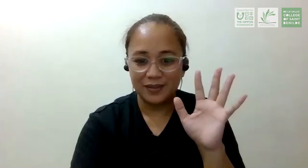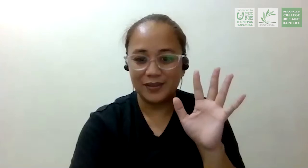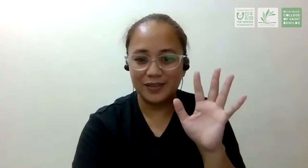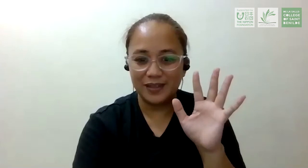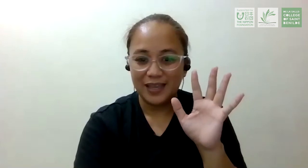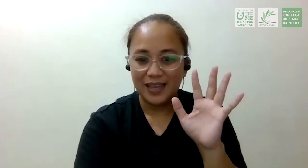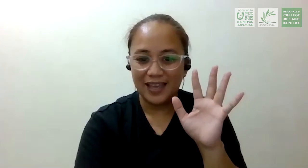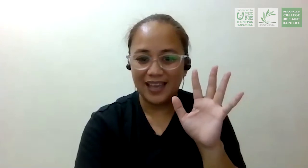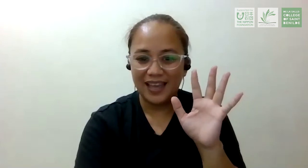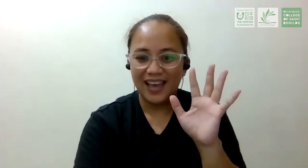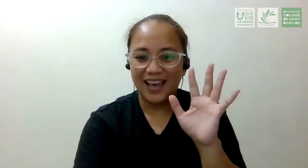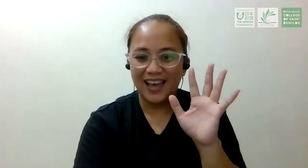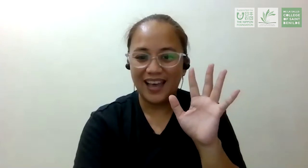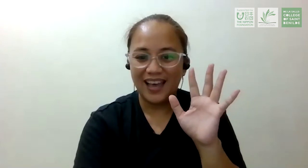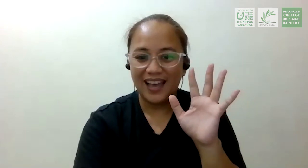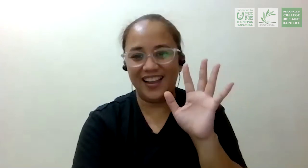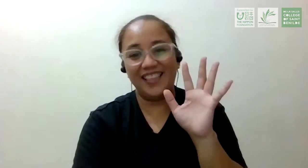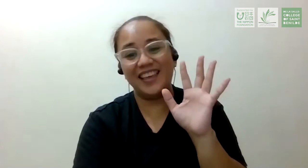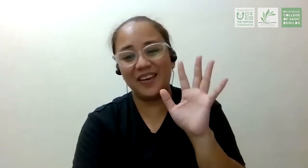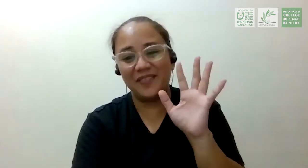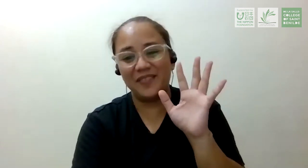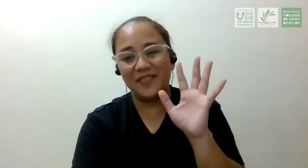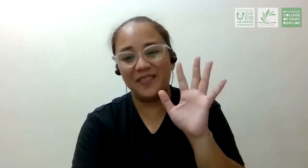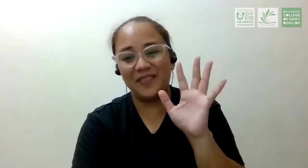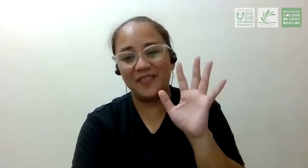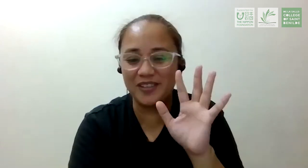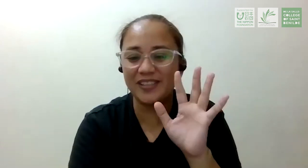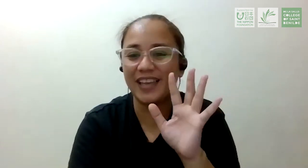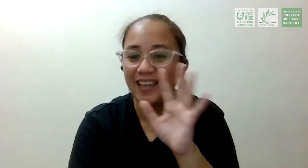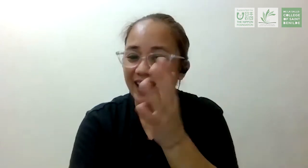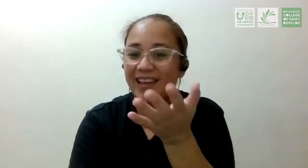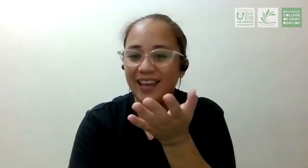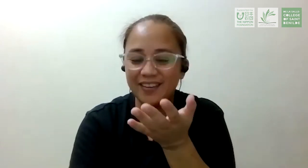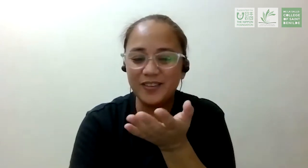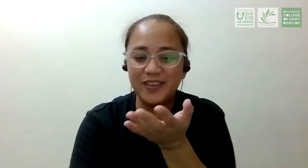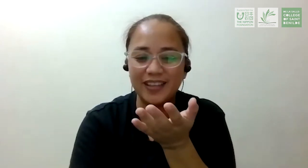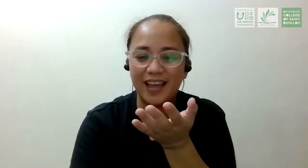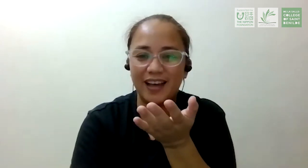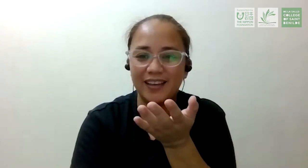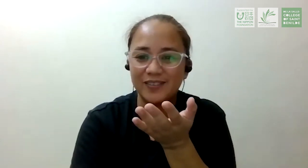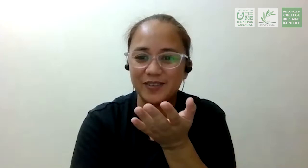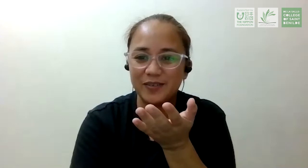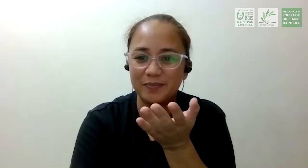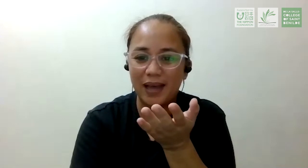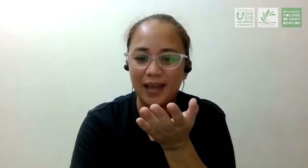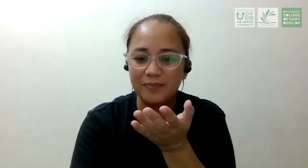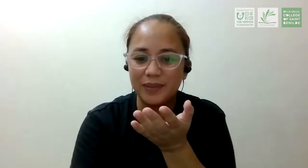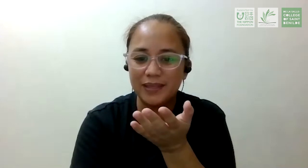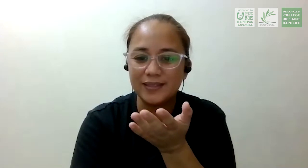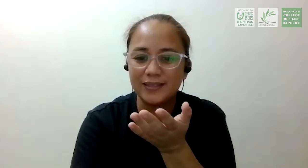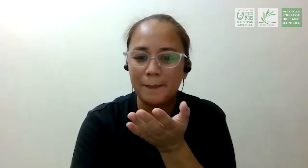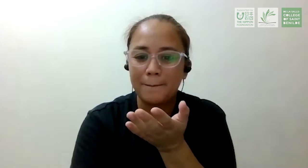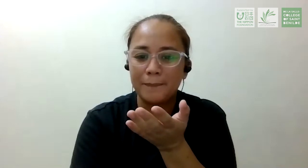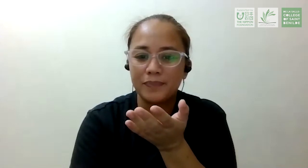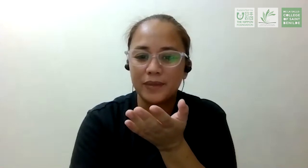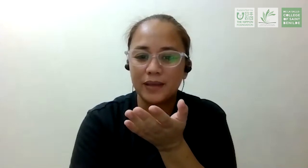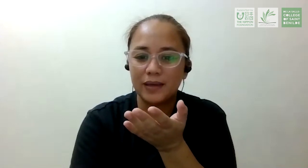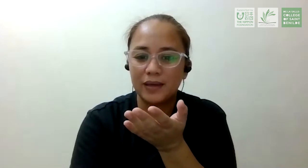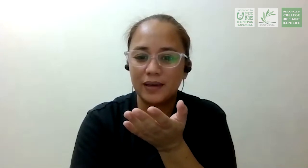We'll do an interpreter switch. Sorry, I think I was confused. Can you do it, Sir Bai, please?